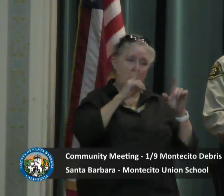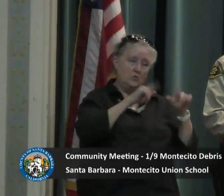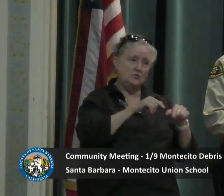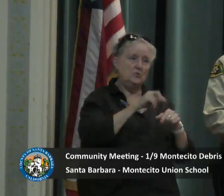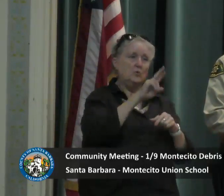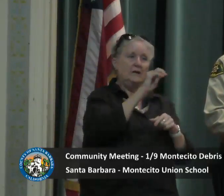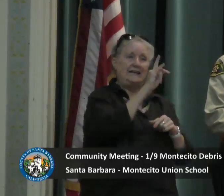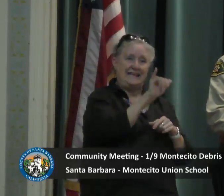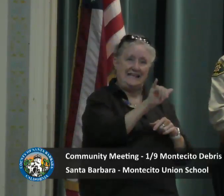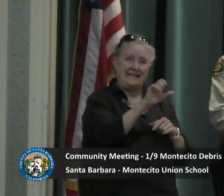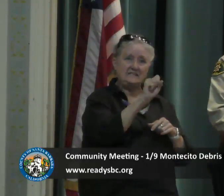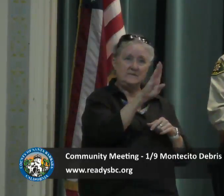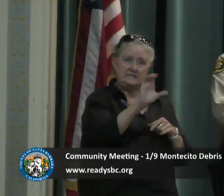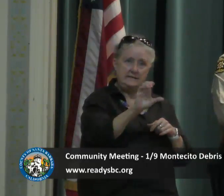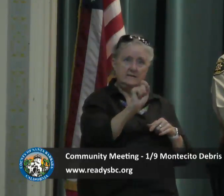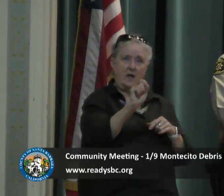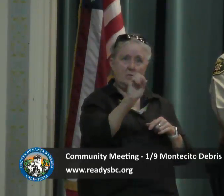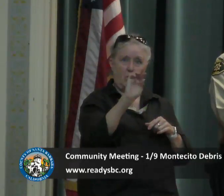readysbc.org.